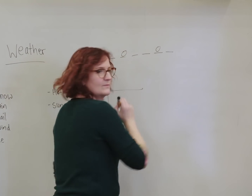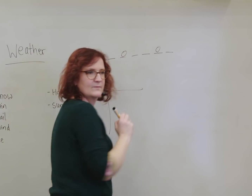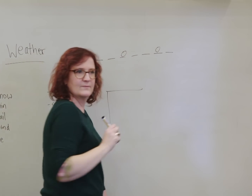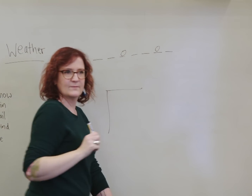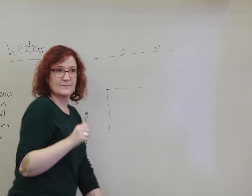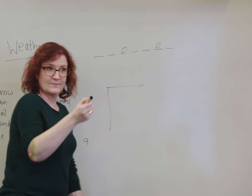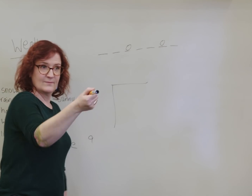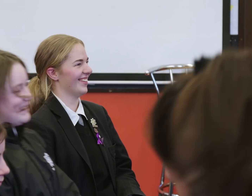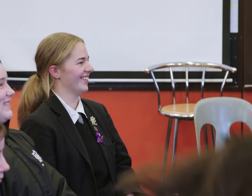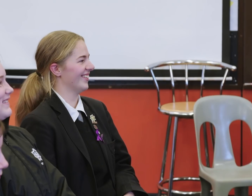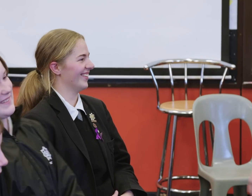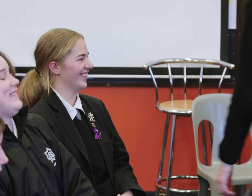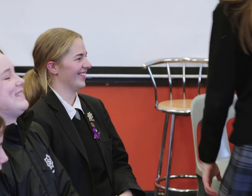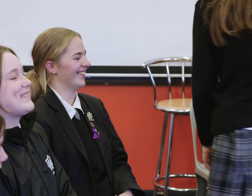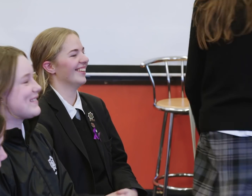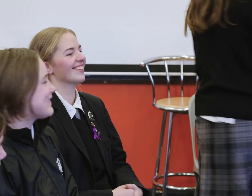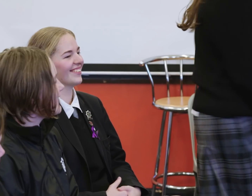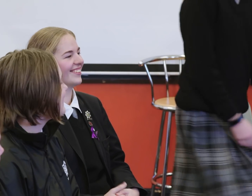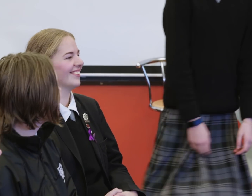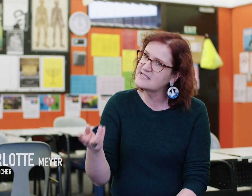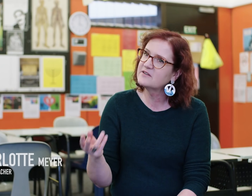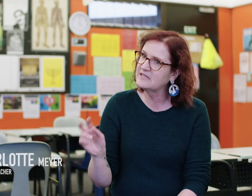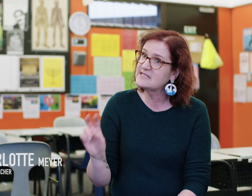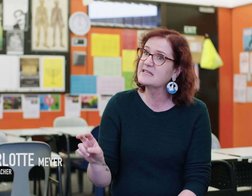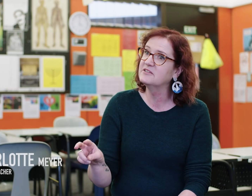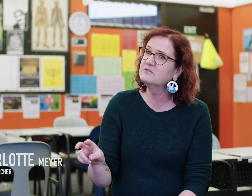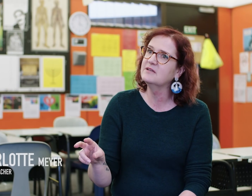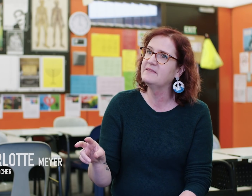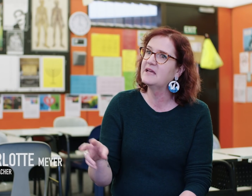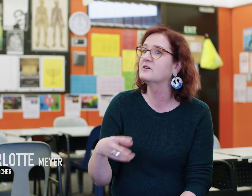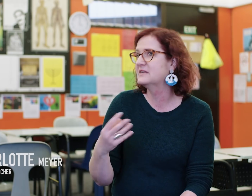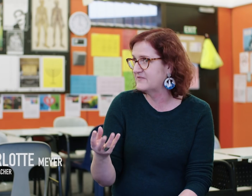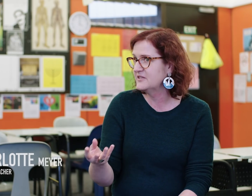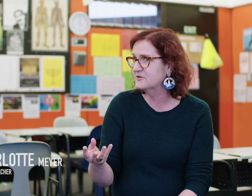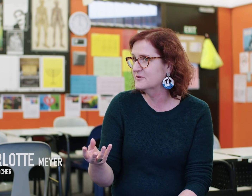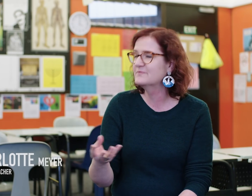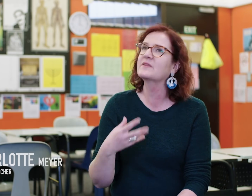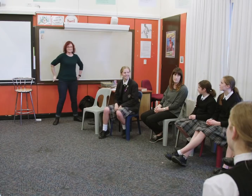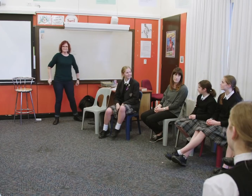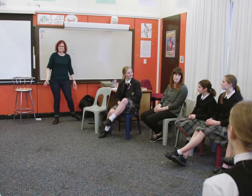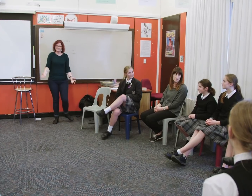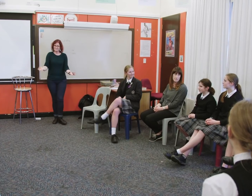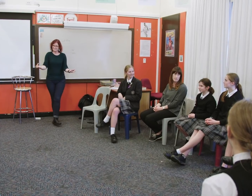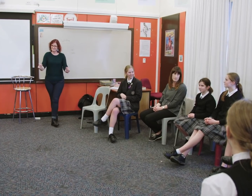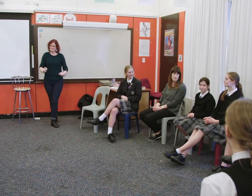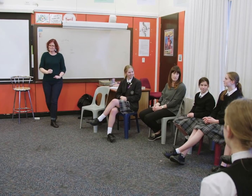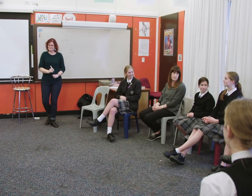of show Zoe that I guess that I really see her and that I really value her. So I went to